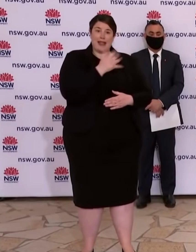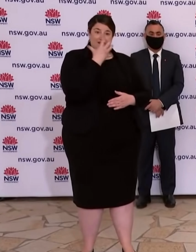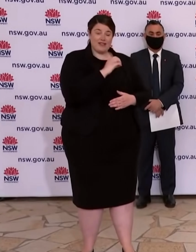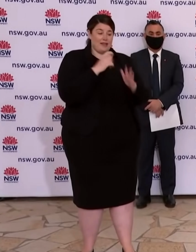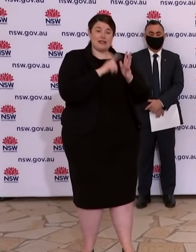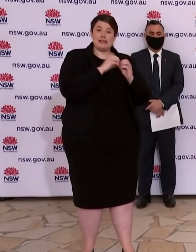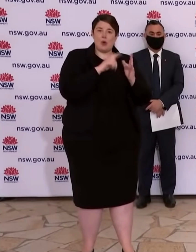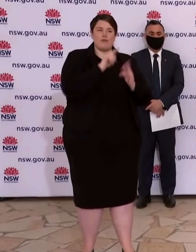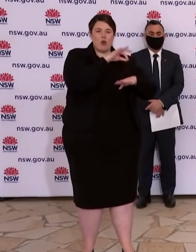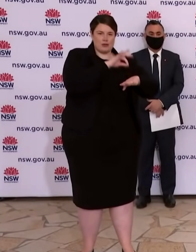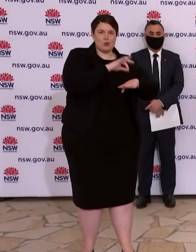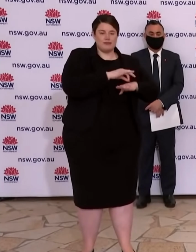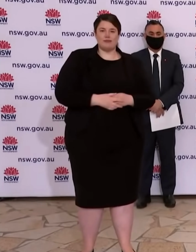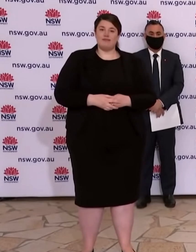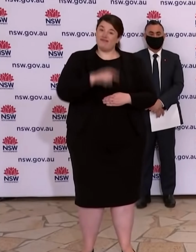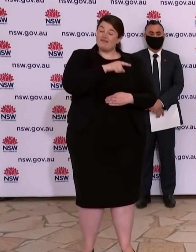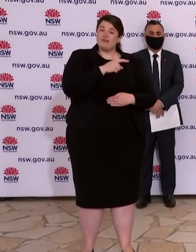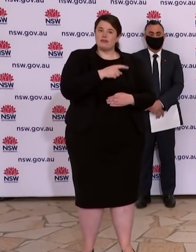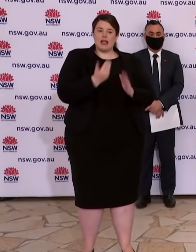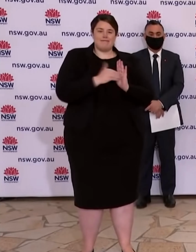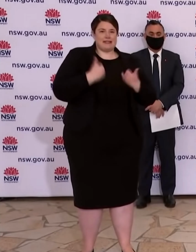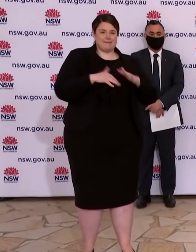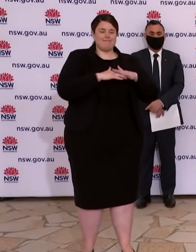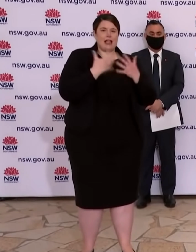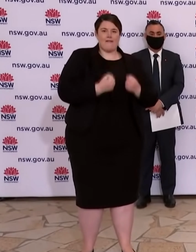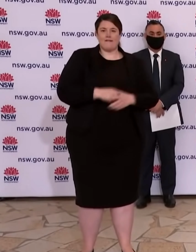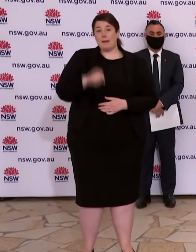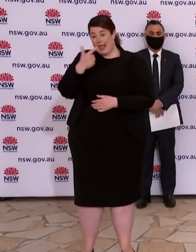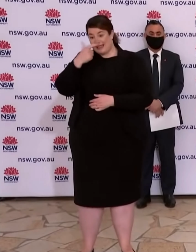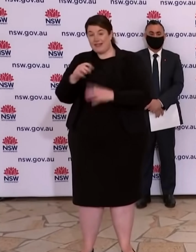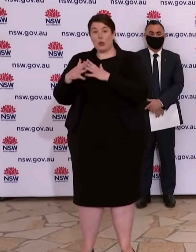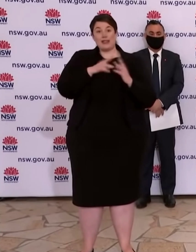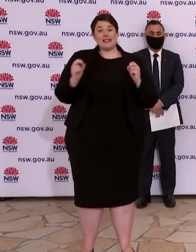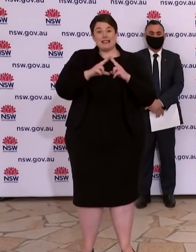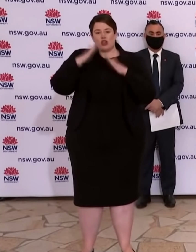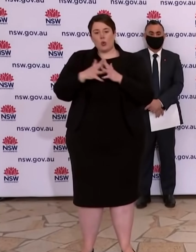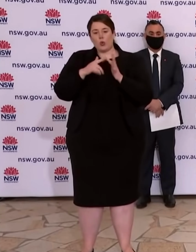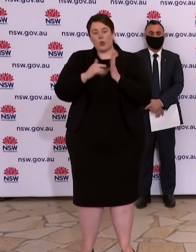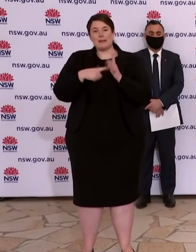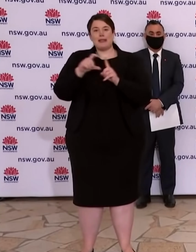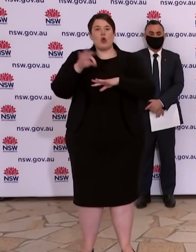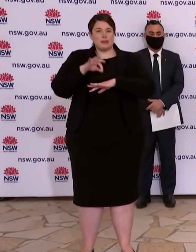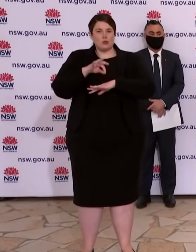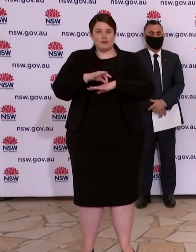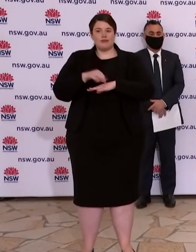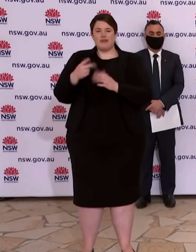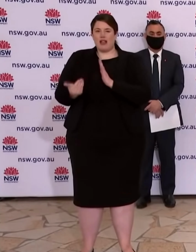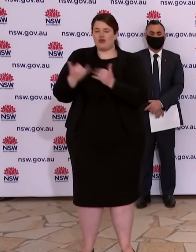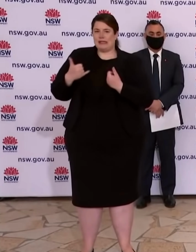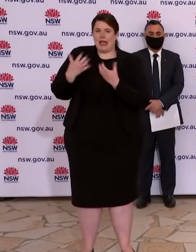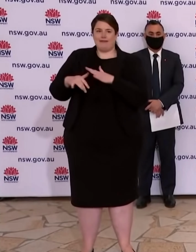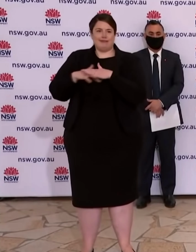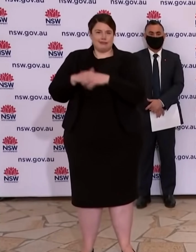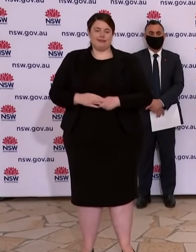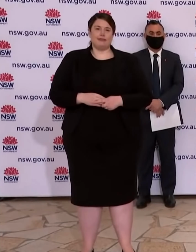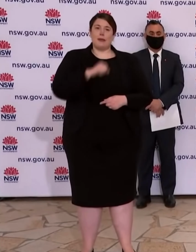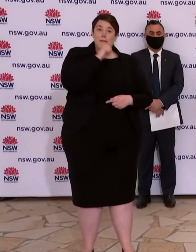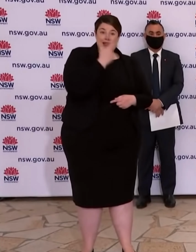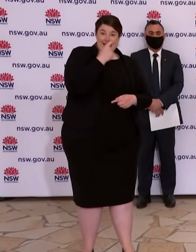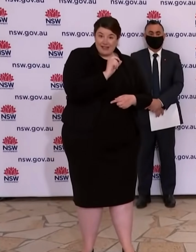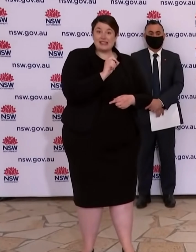50s from Dubbo died at Dubbo Hospital, and he had significant underlying health conditions. A man in his 70s from Western Sydney died at Westmead Hospital. Again, he also had underlying health conditions. A gentleman